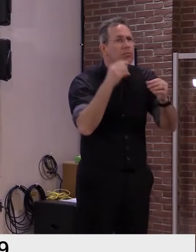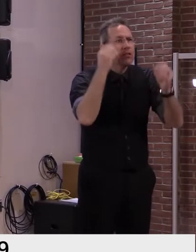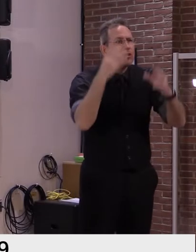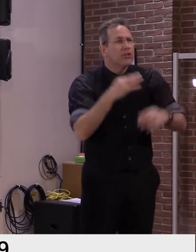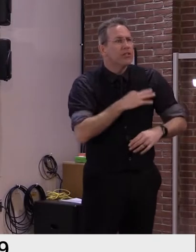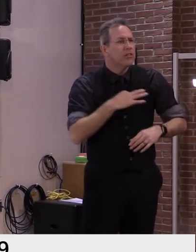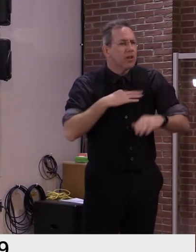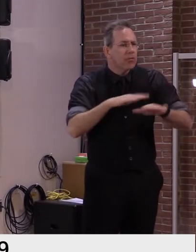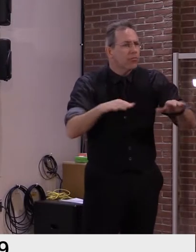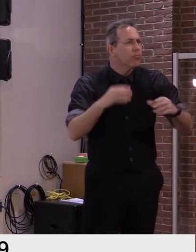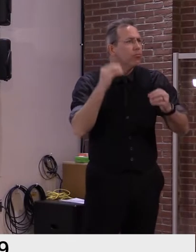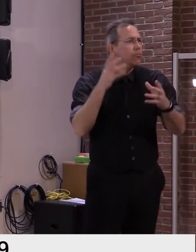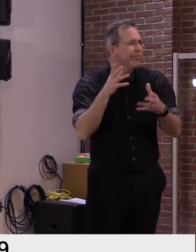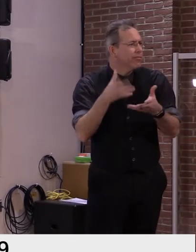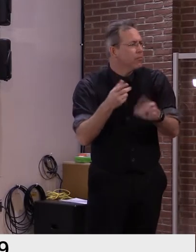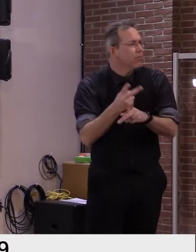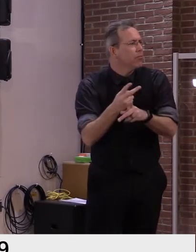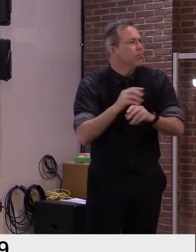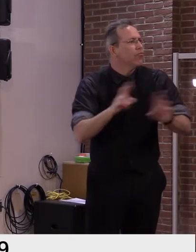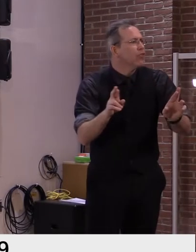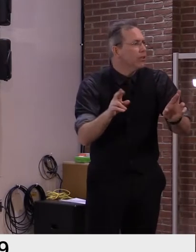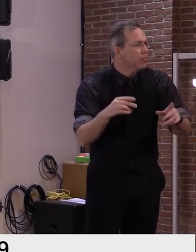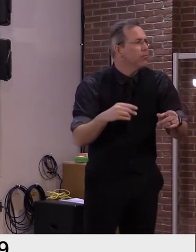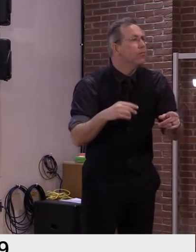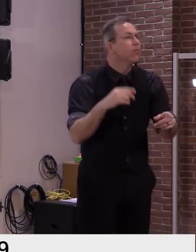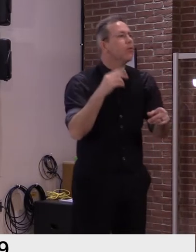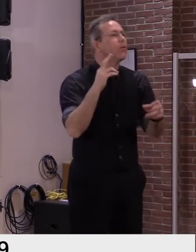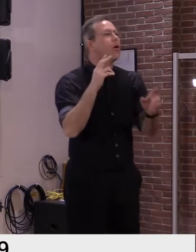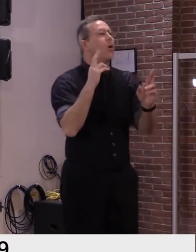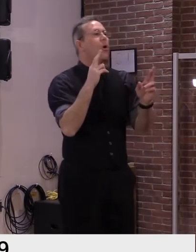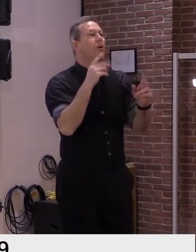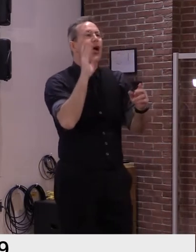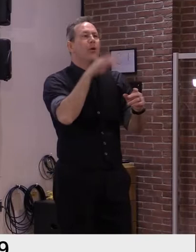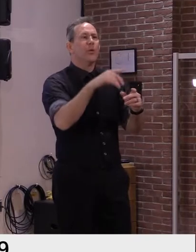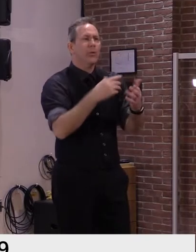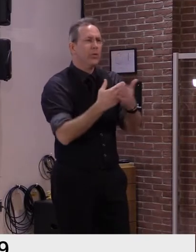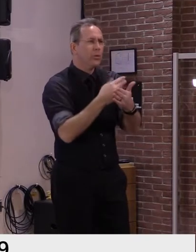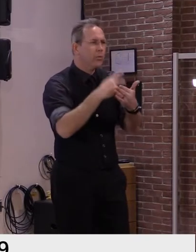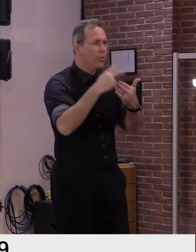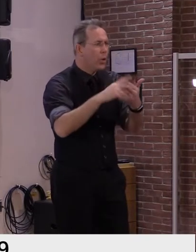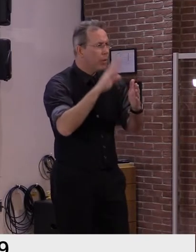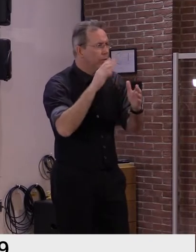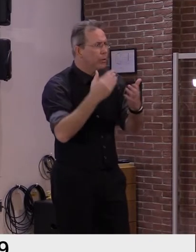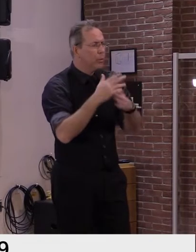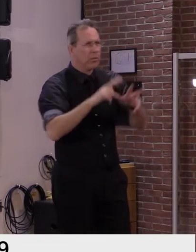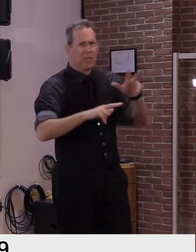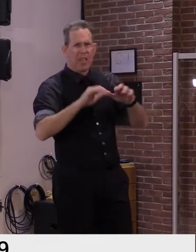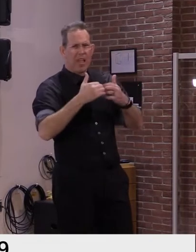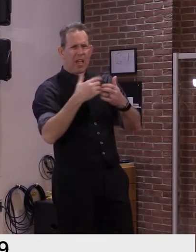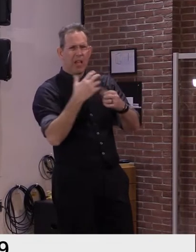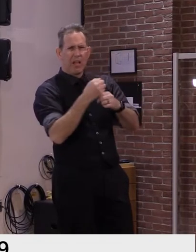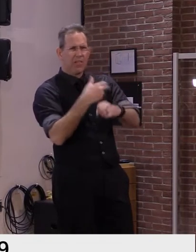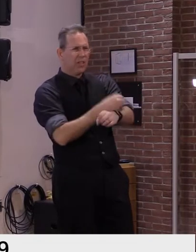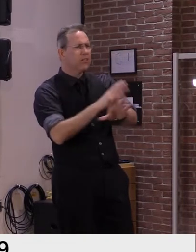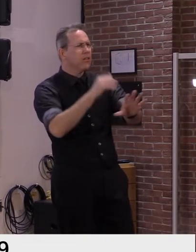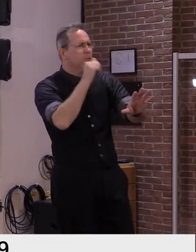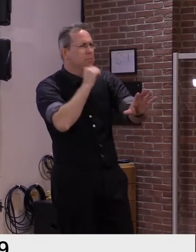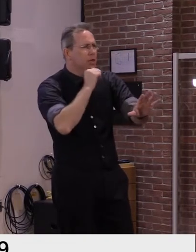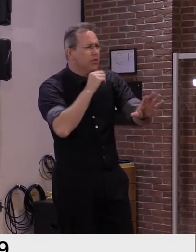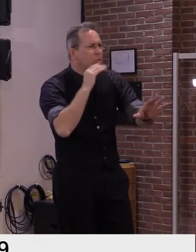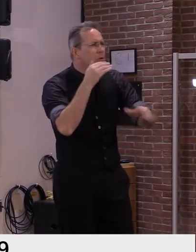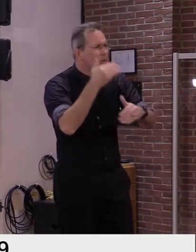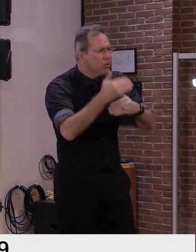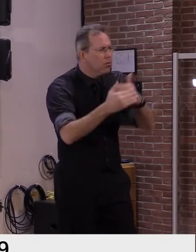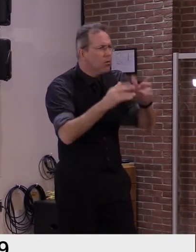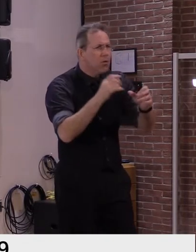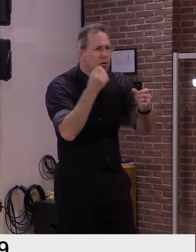patient because it is a newly developed program. We will go forward deliberately and cautiously and then ramp it